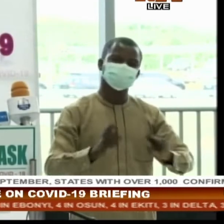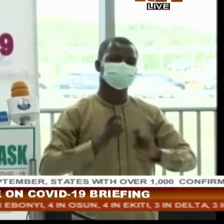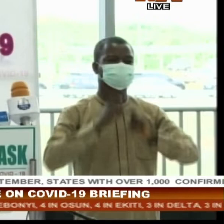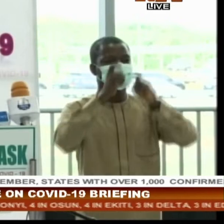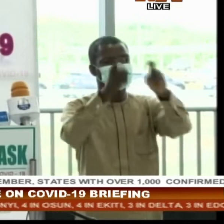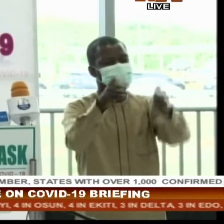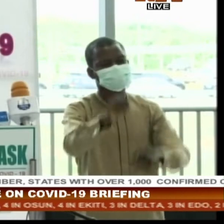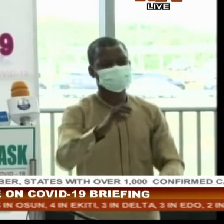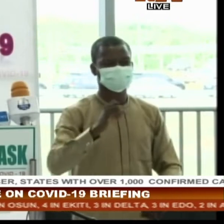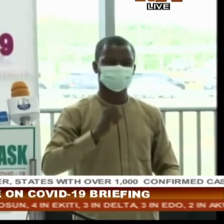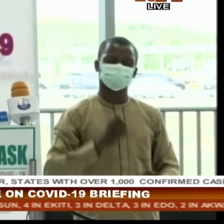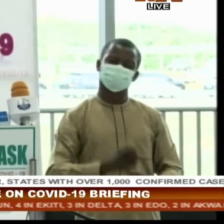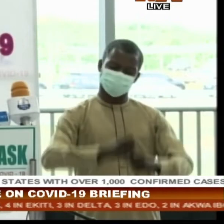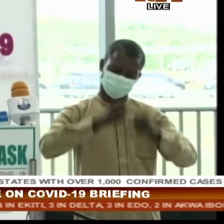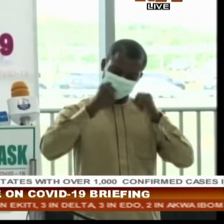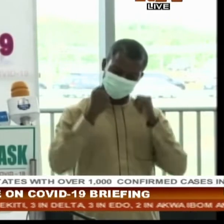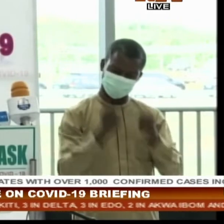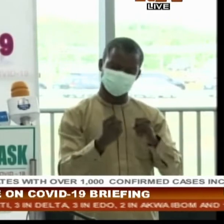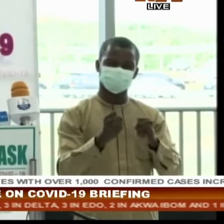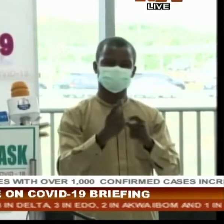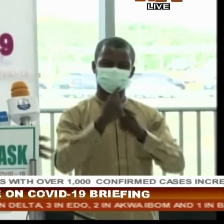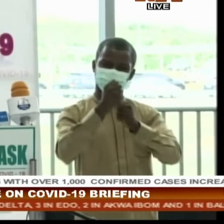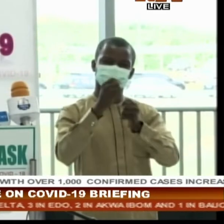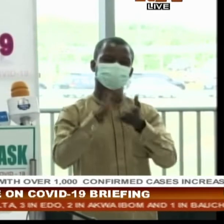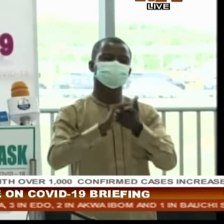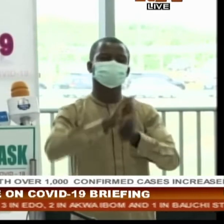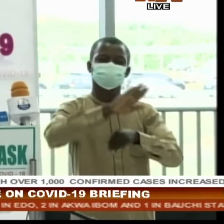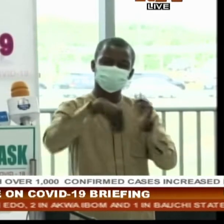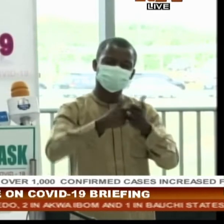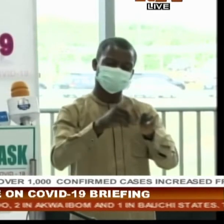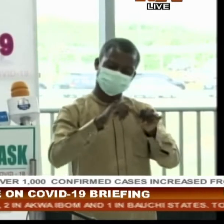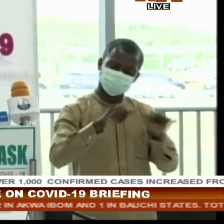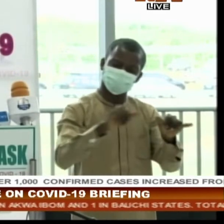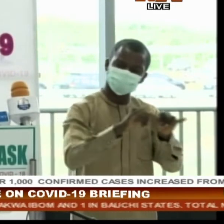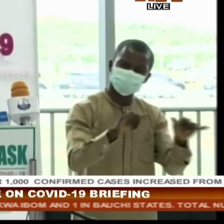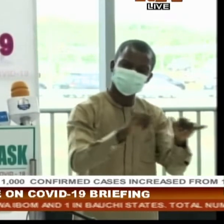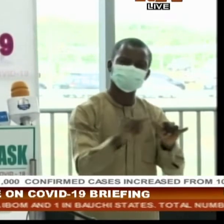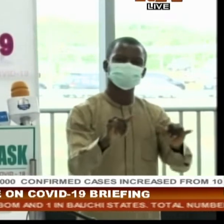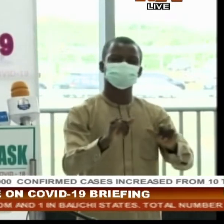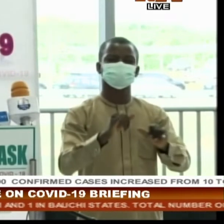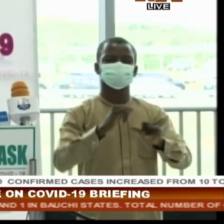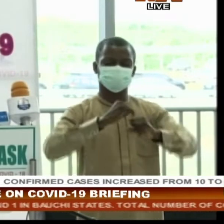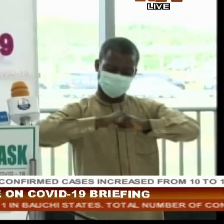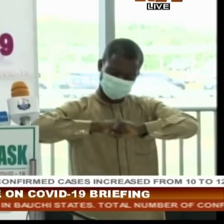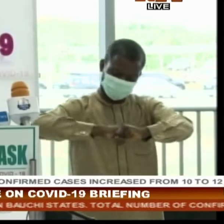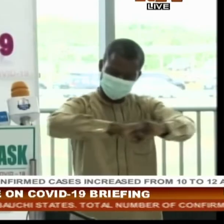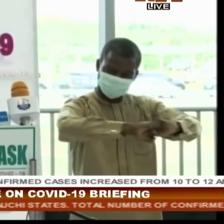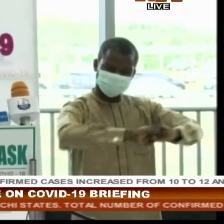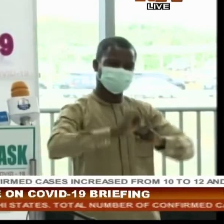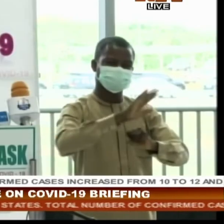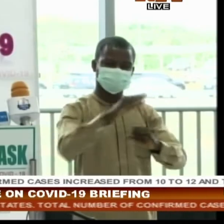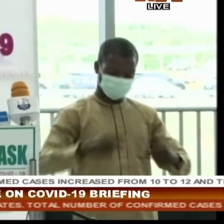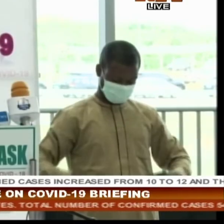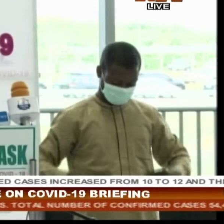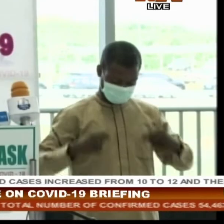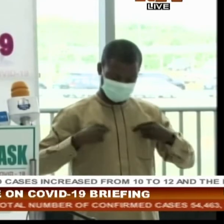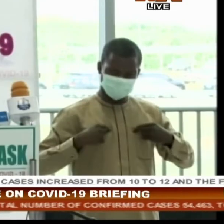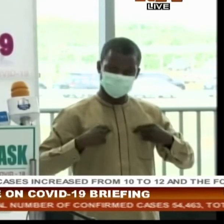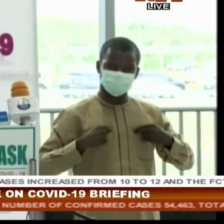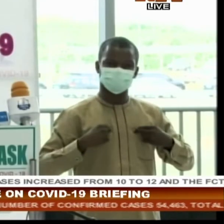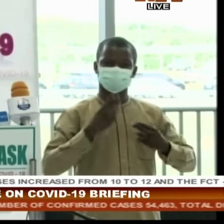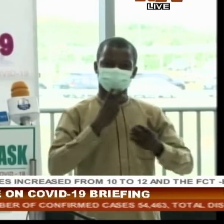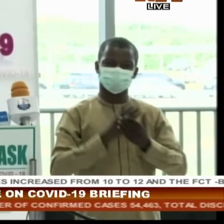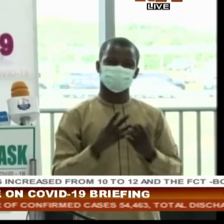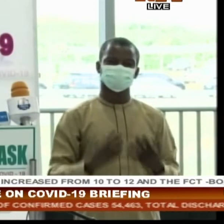the confidence that every measure that will secure their health and their